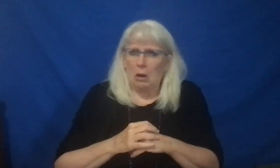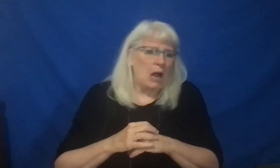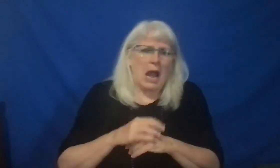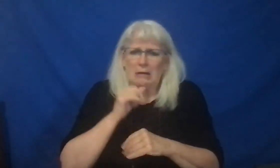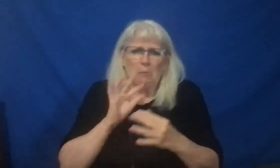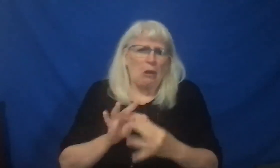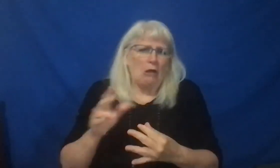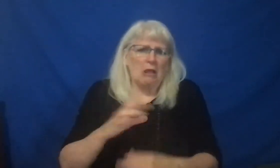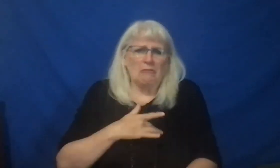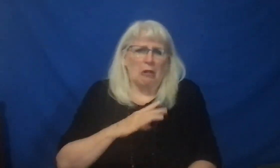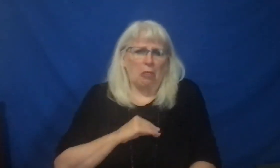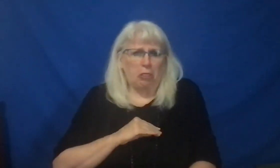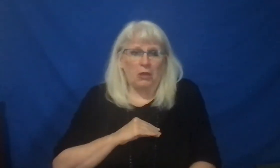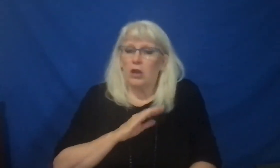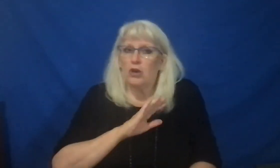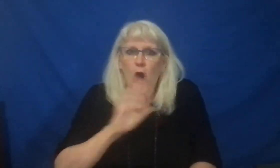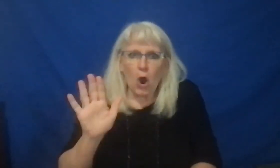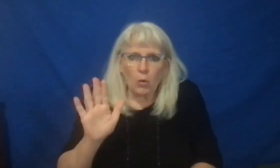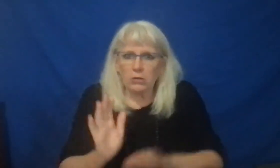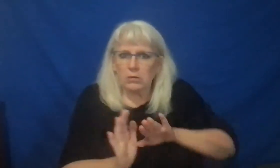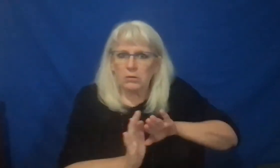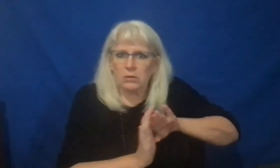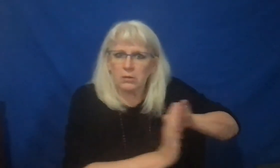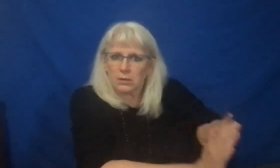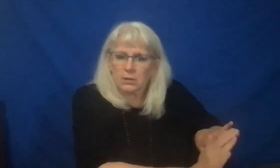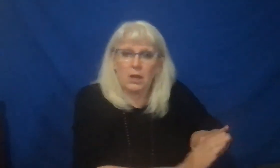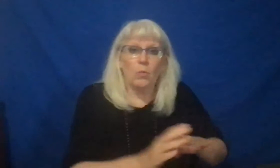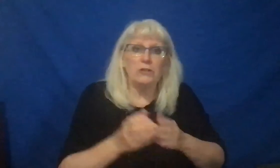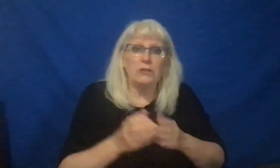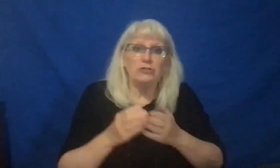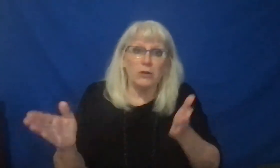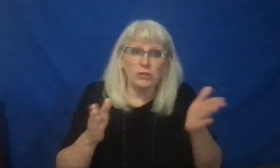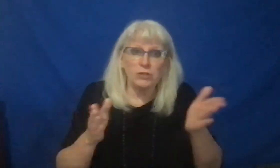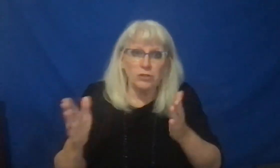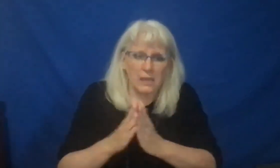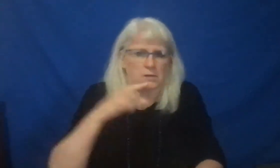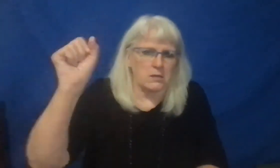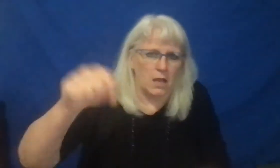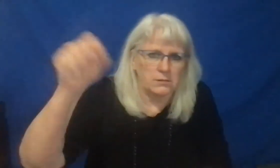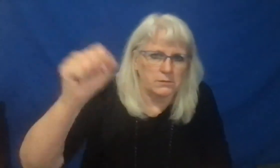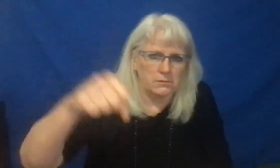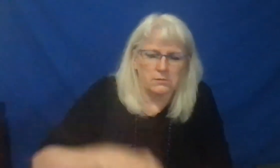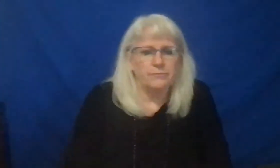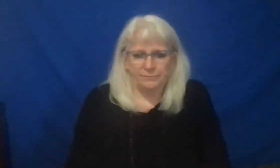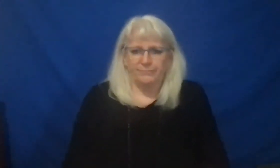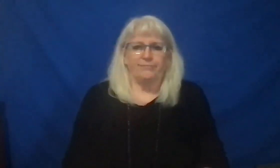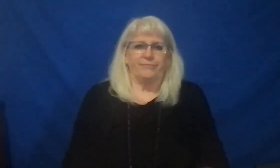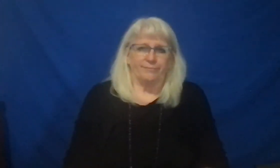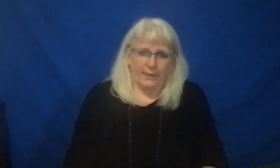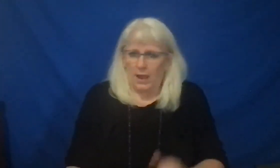rid of all of that and just say yes to general service, because again, the lessons, the people I've gotten